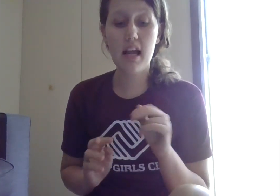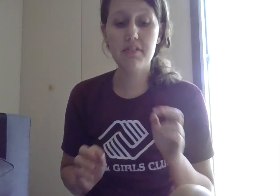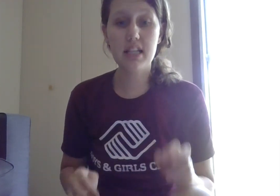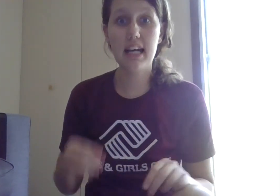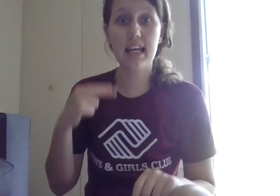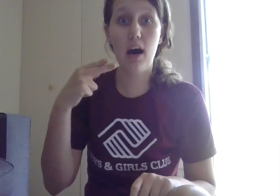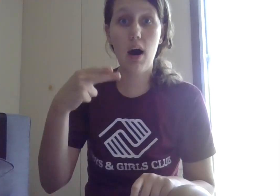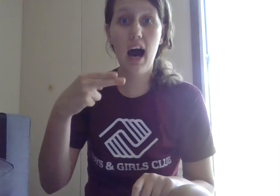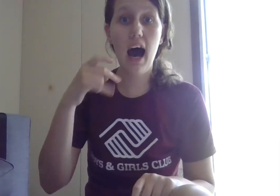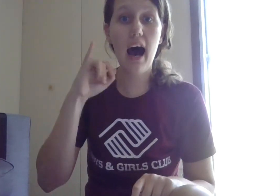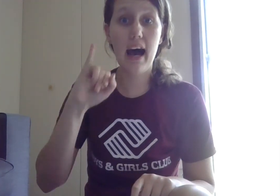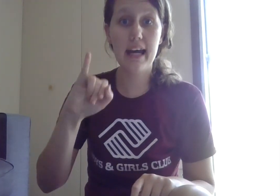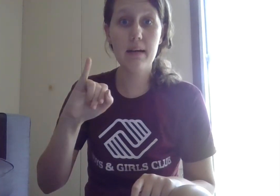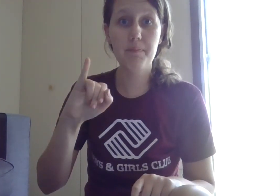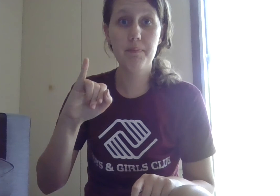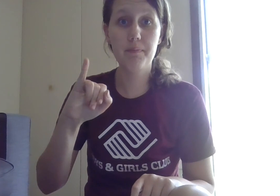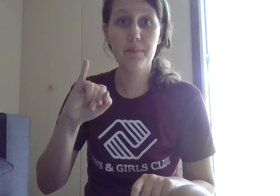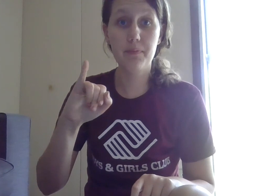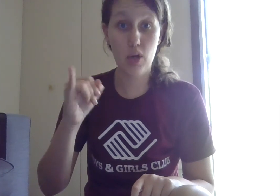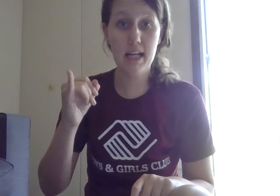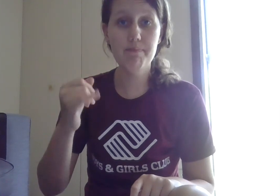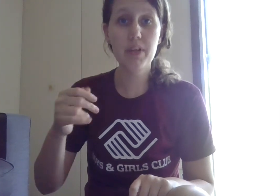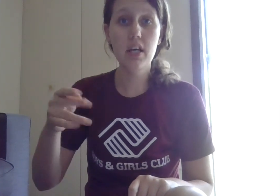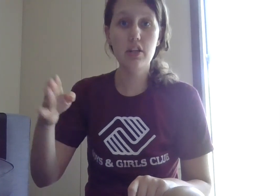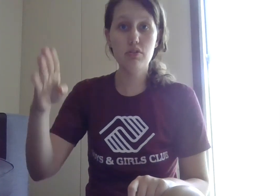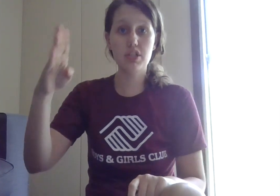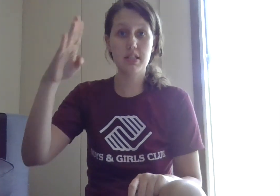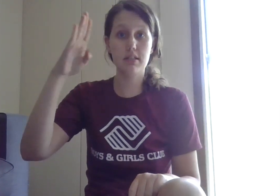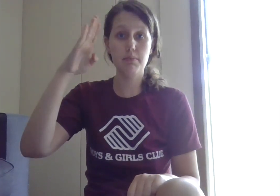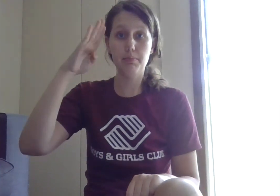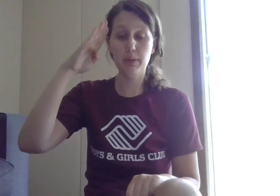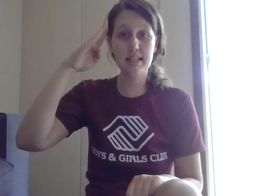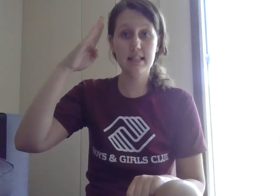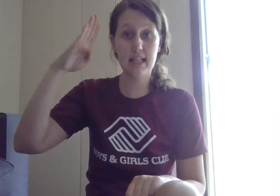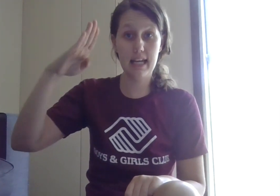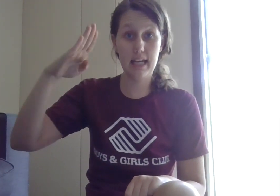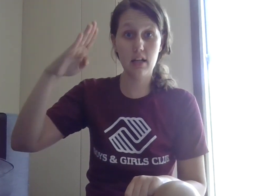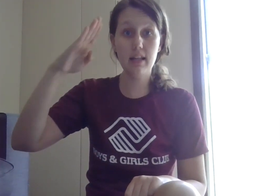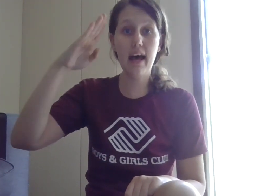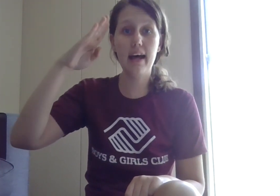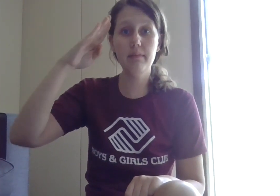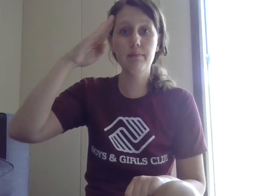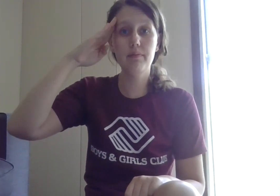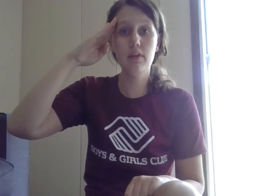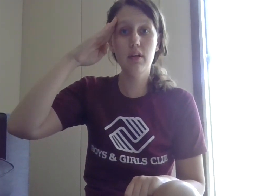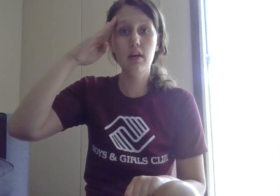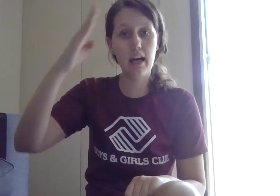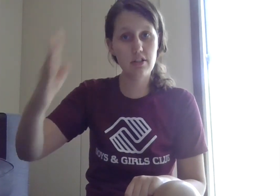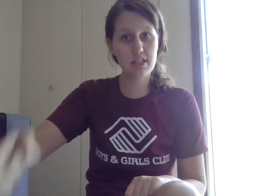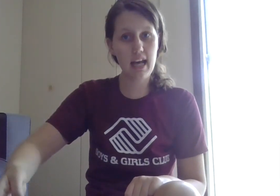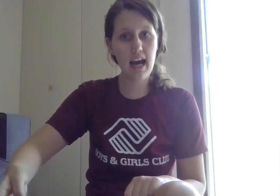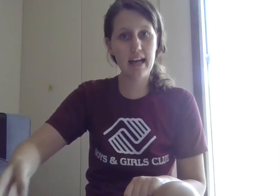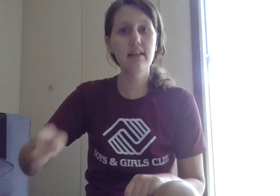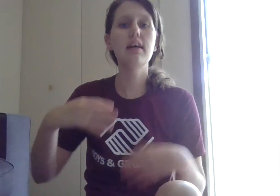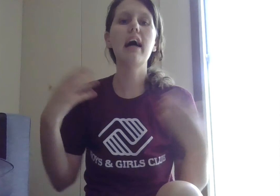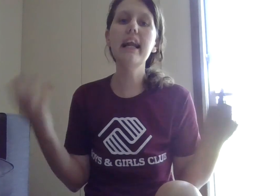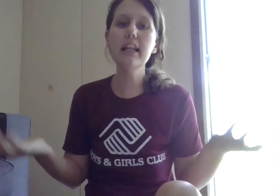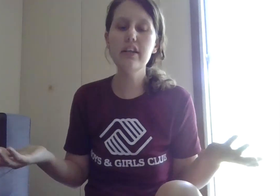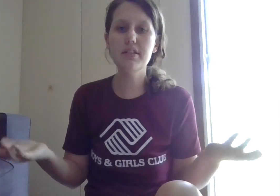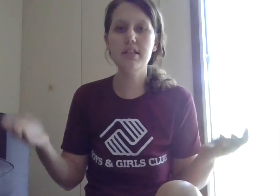of signing out hi, right, you just place the hand on the head and you just hi, kind of like you're